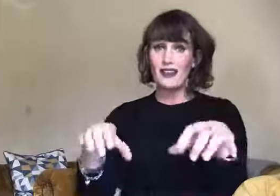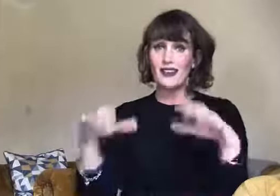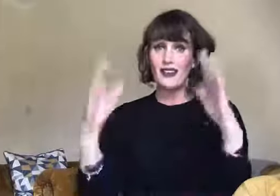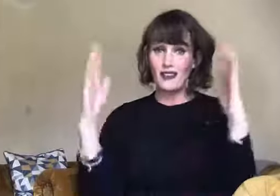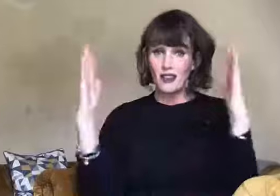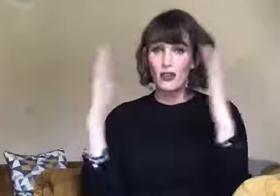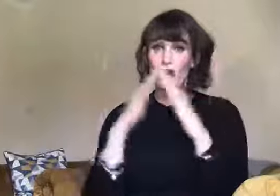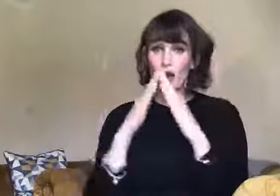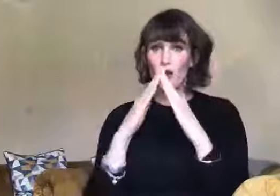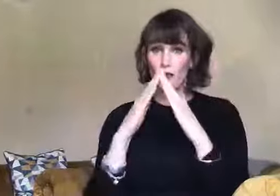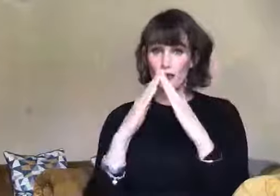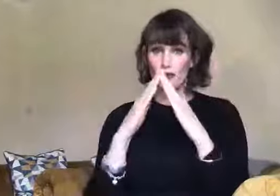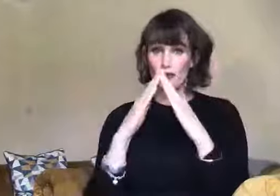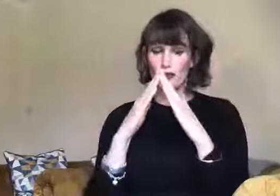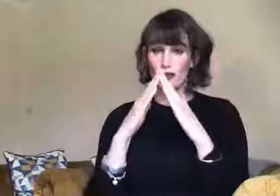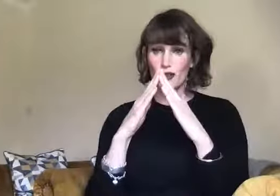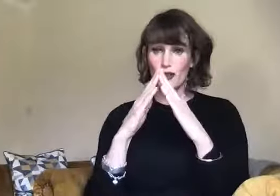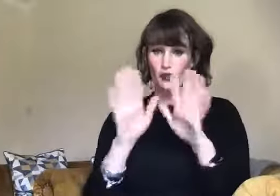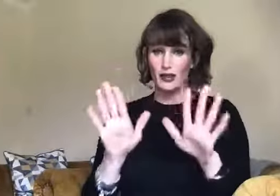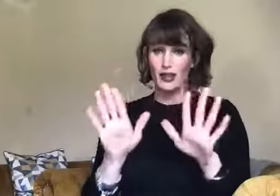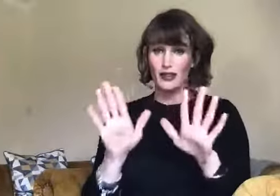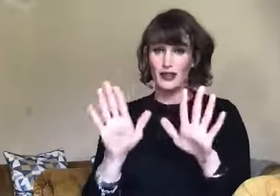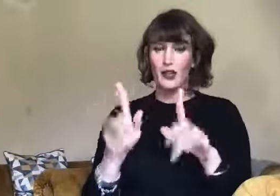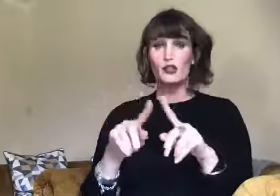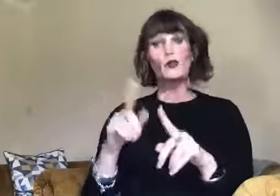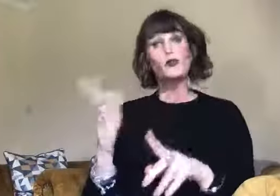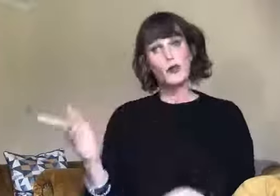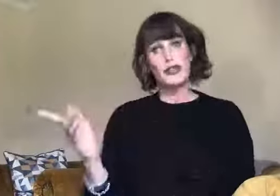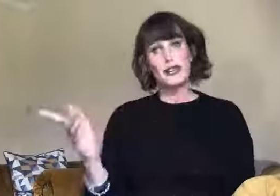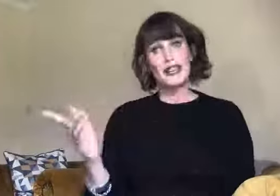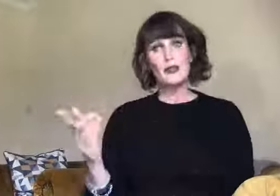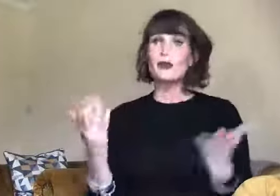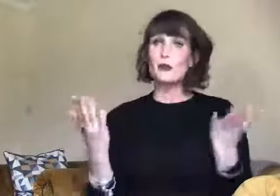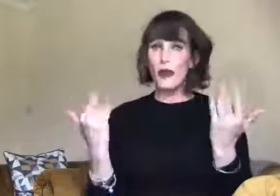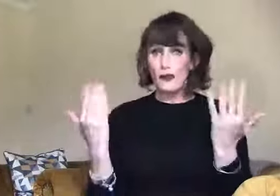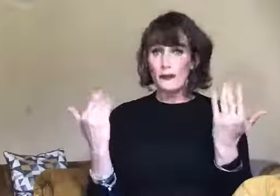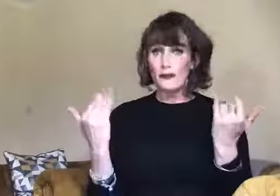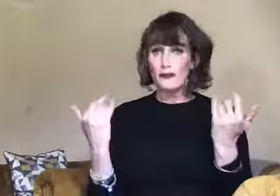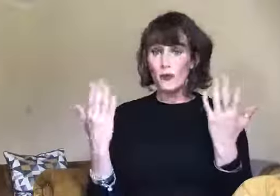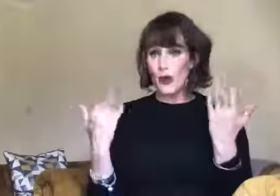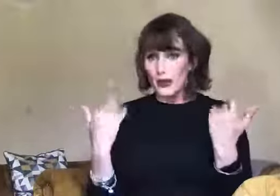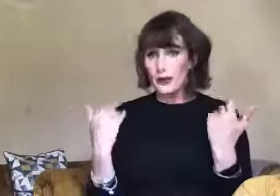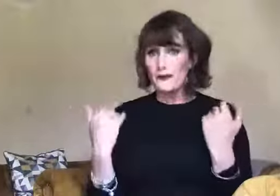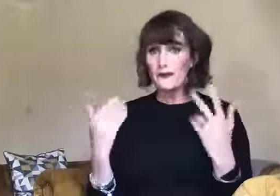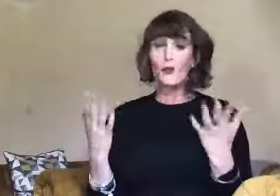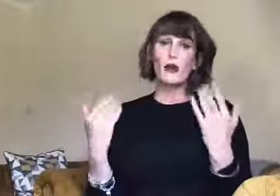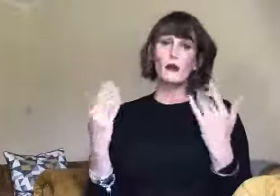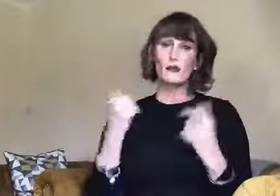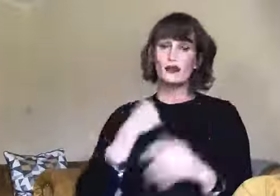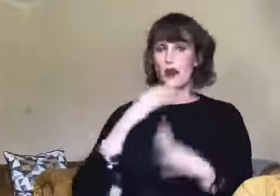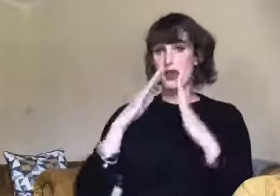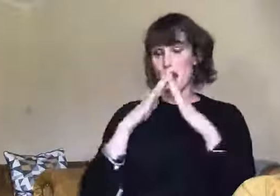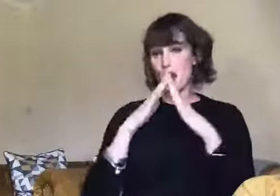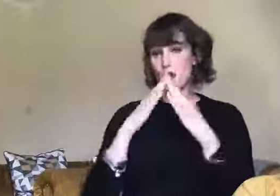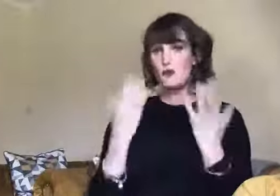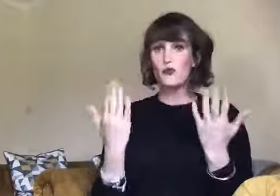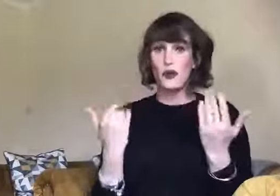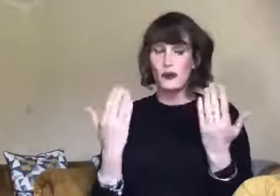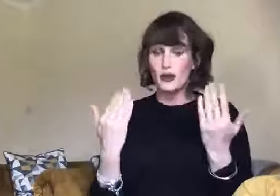stay home. Okay, so normally it would be welcome to my home,